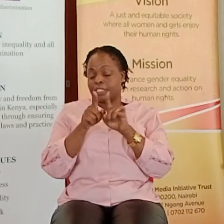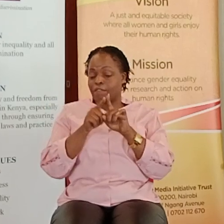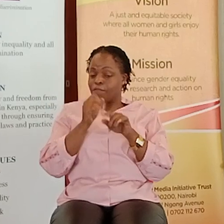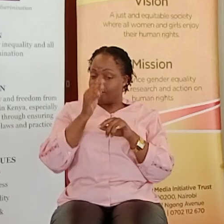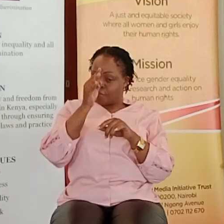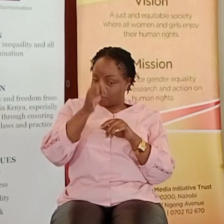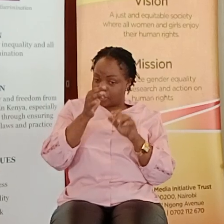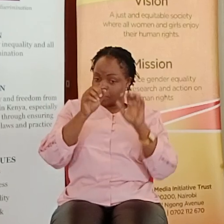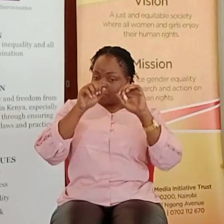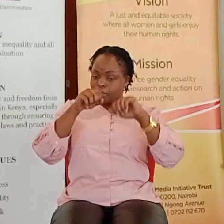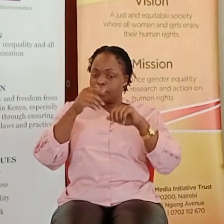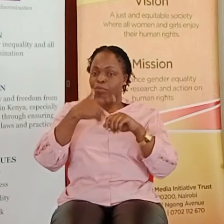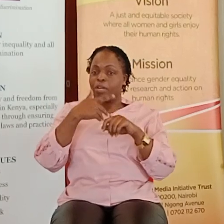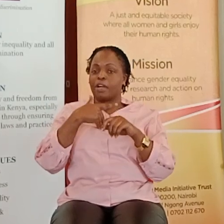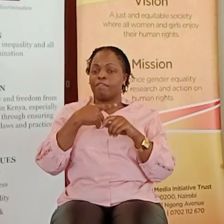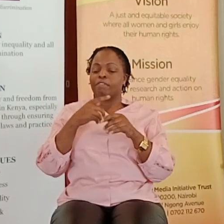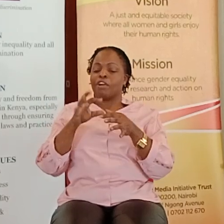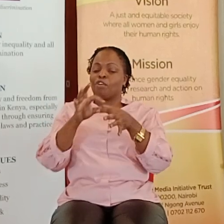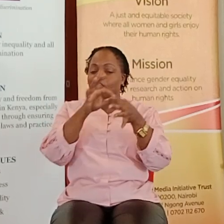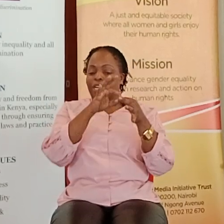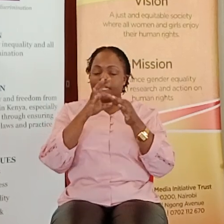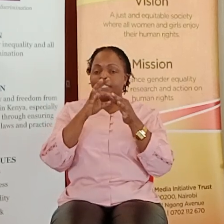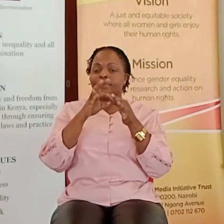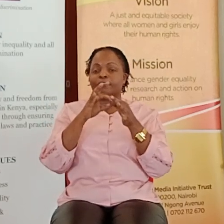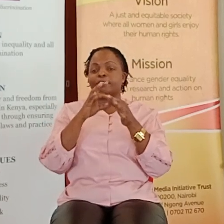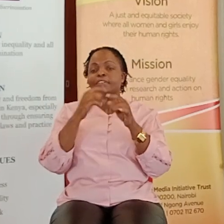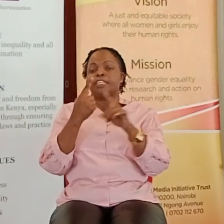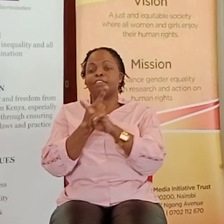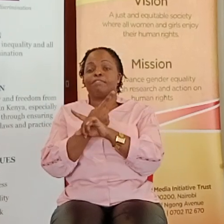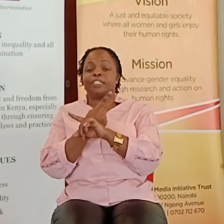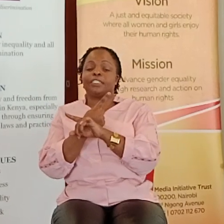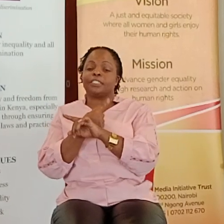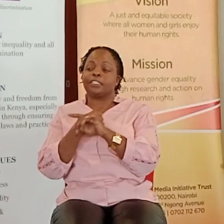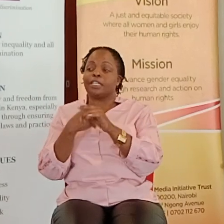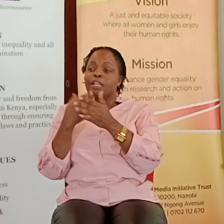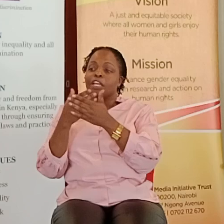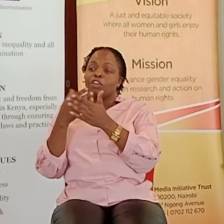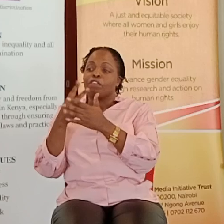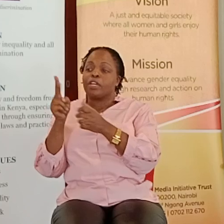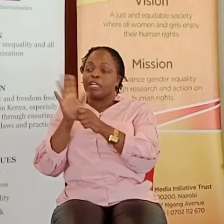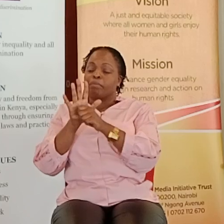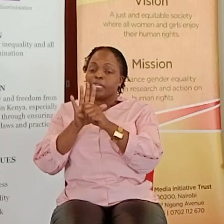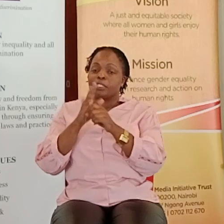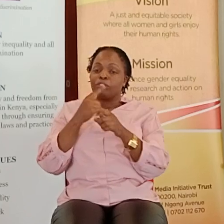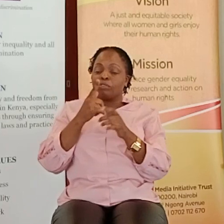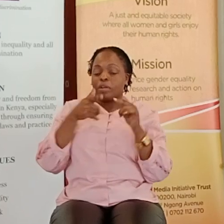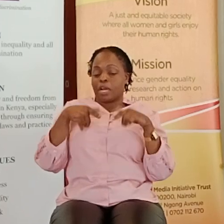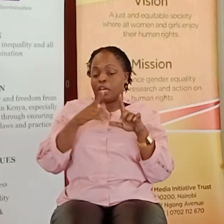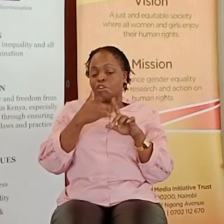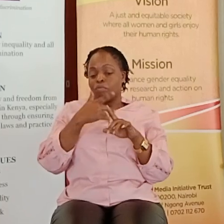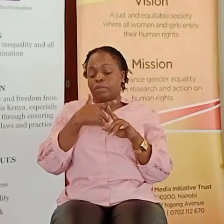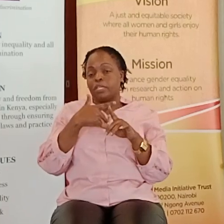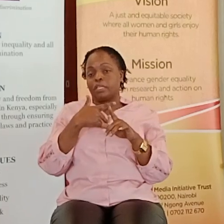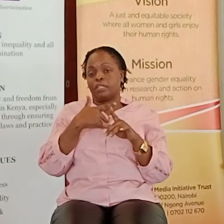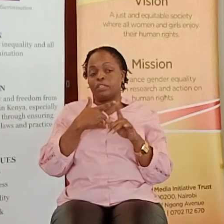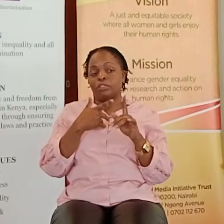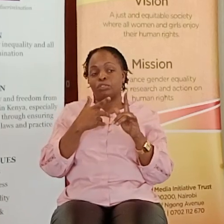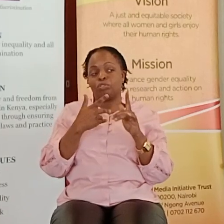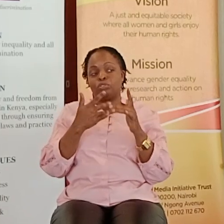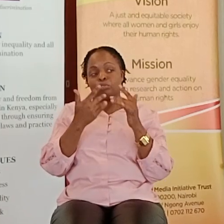impact and we shall all be proud of. So thank you so much, Director Jacqueline Ekesa. Allow me to now invite Commissioner